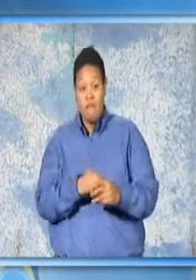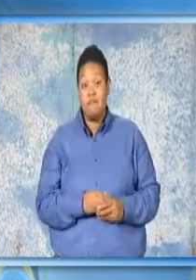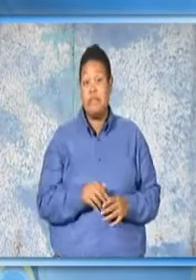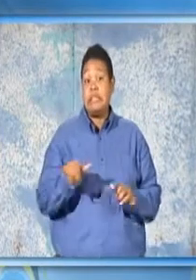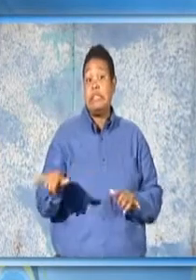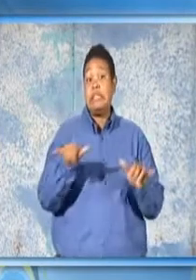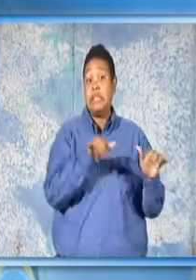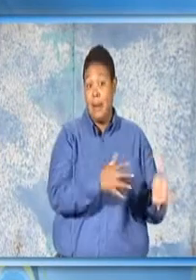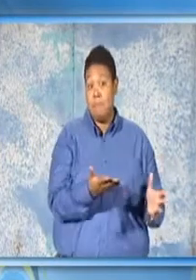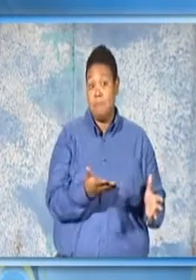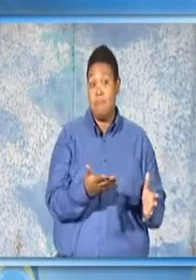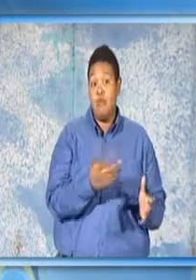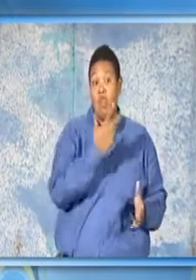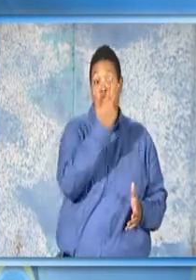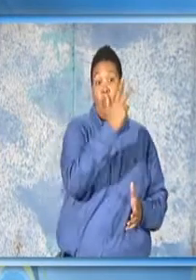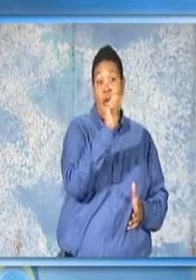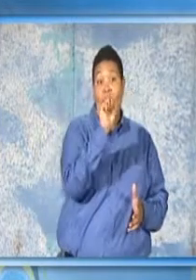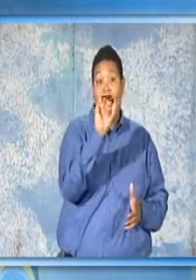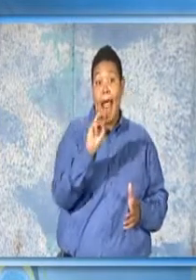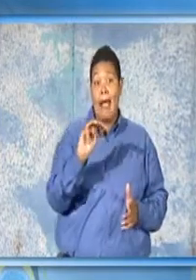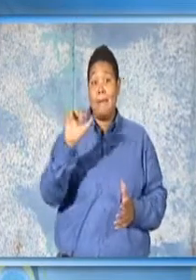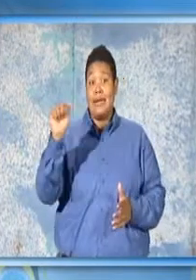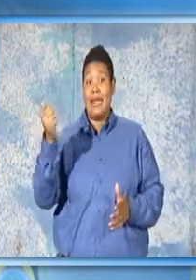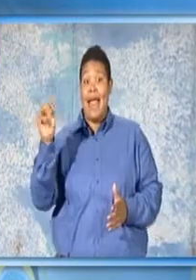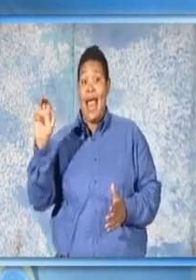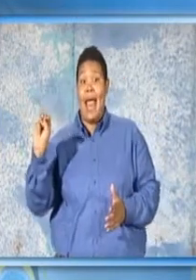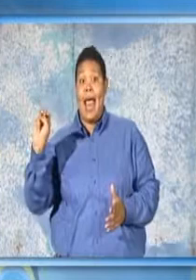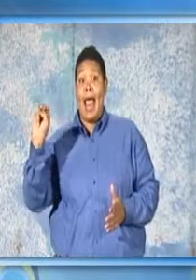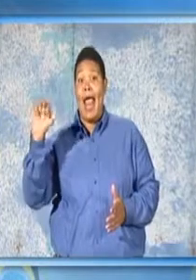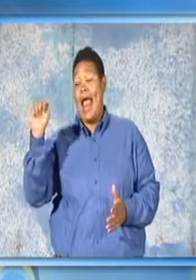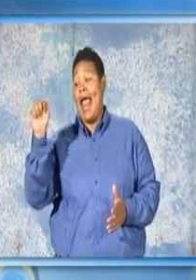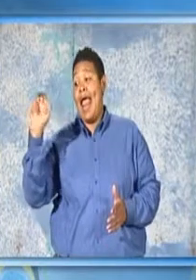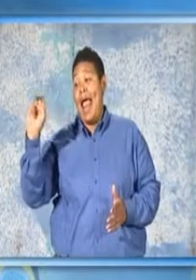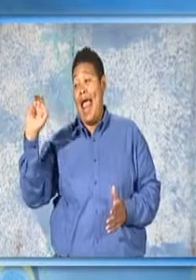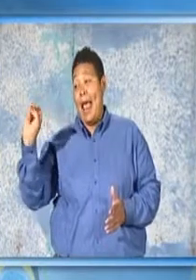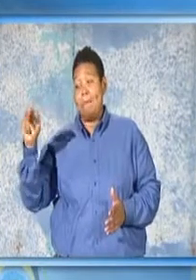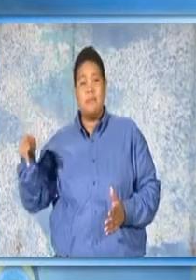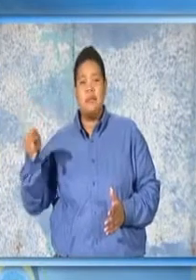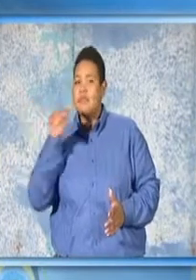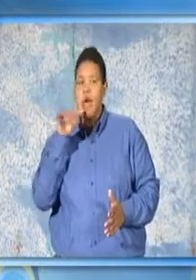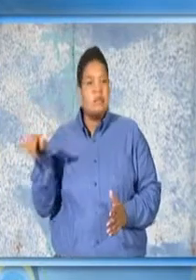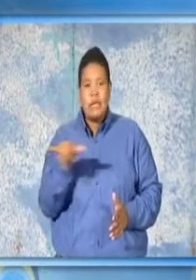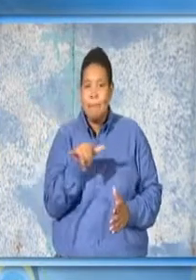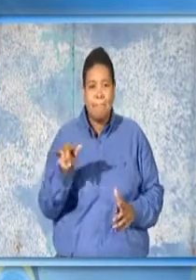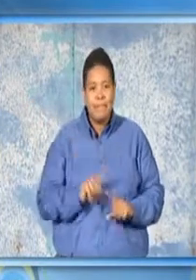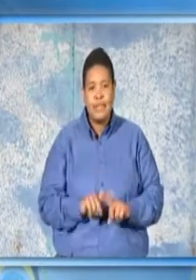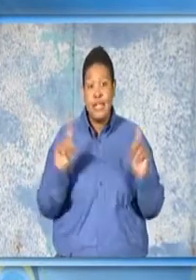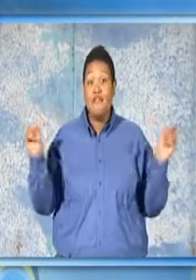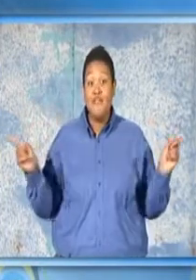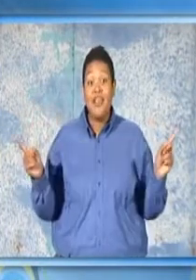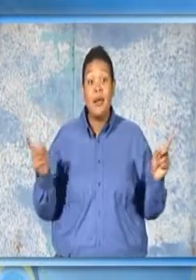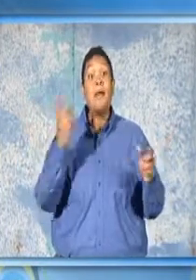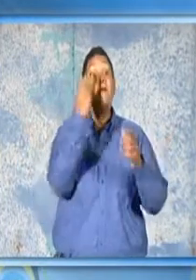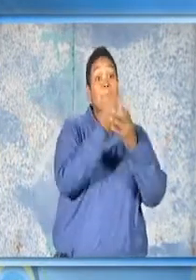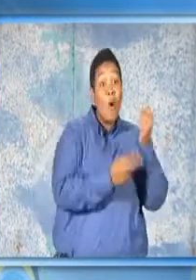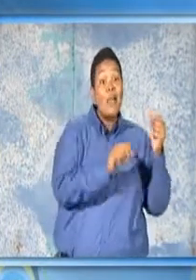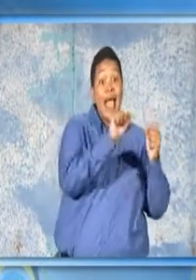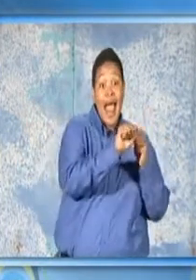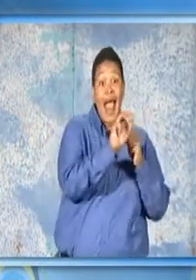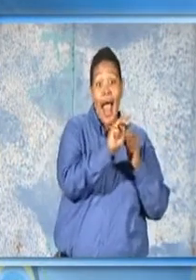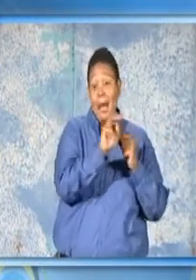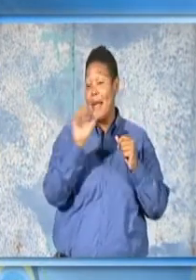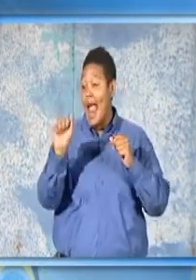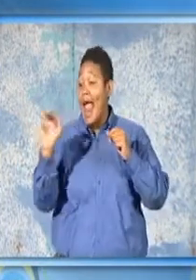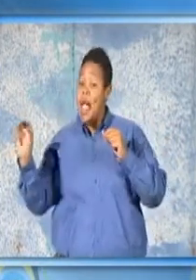other hand, 3am and 10amp are not like terms. Although they both have a and m